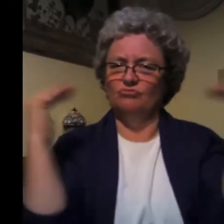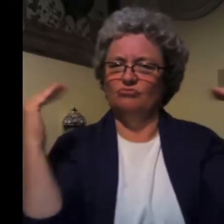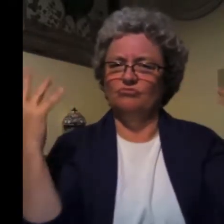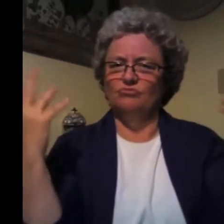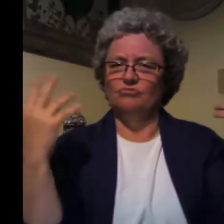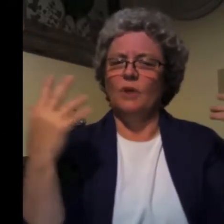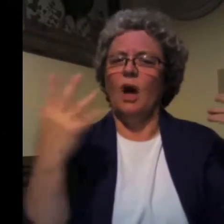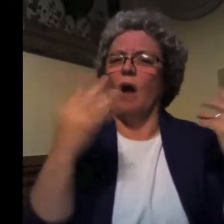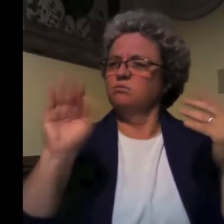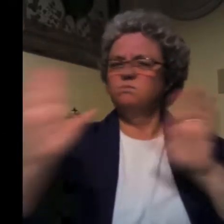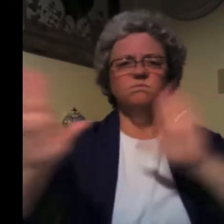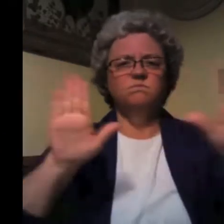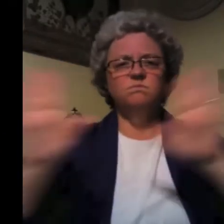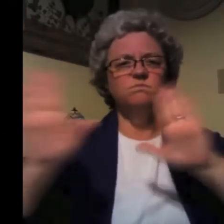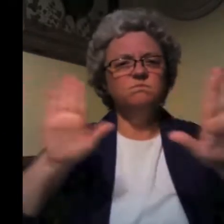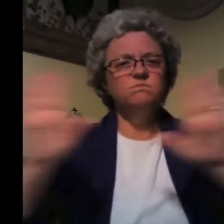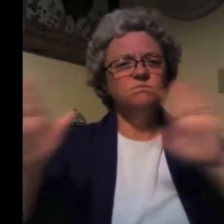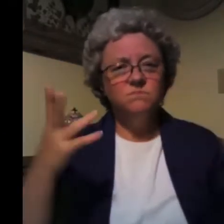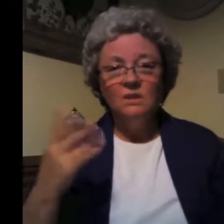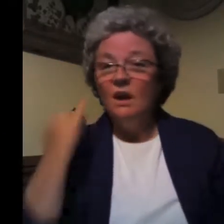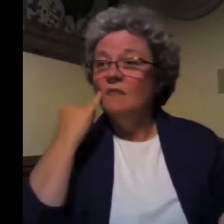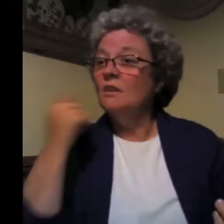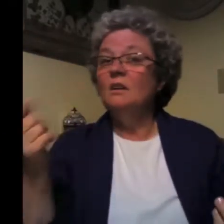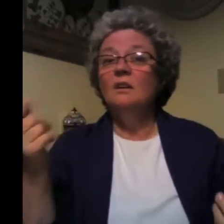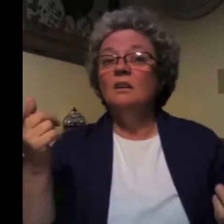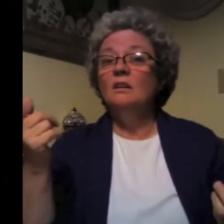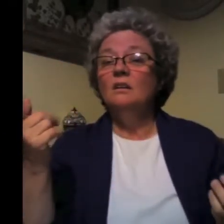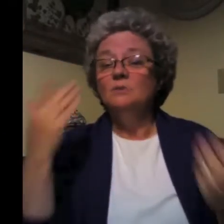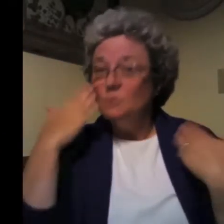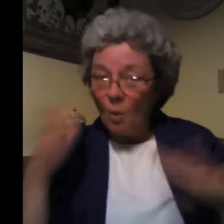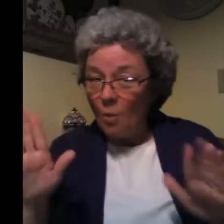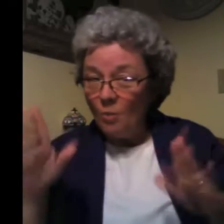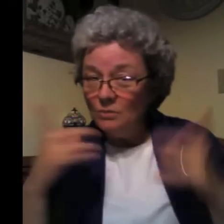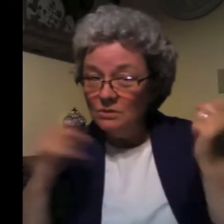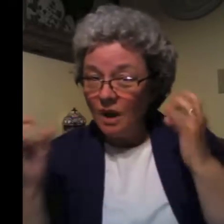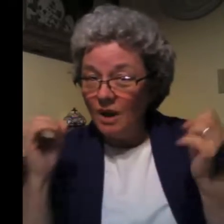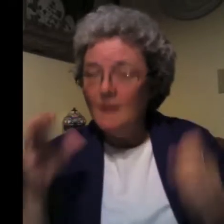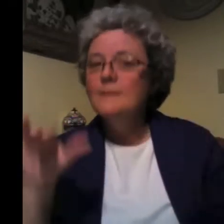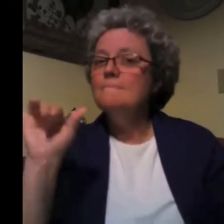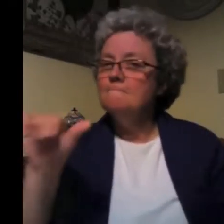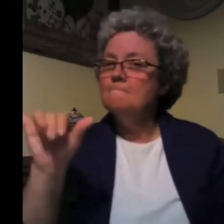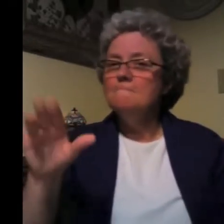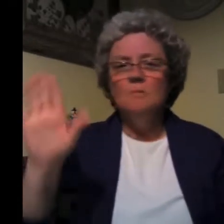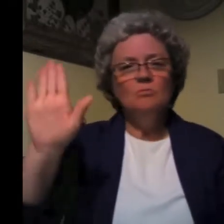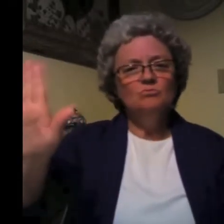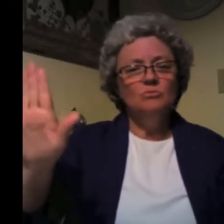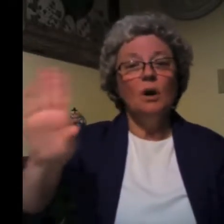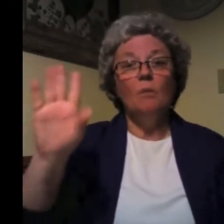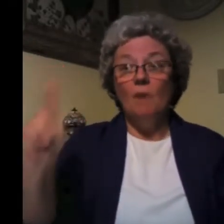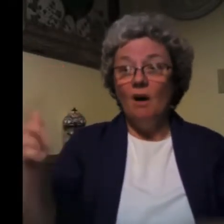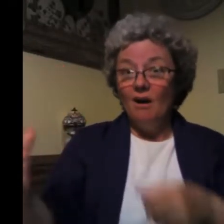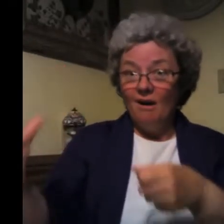signing. We each have our own language and our own cultures, and there's nothing wrong with that.